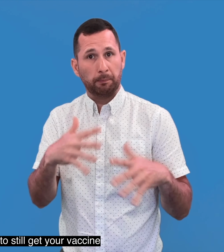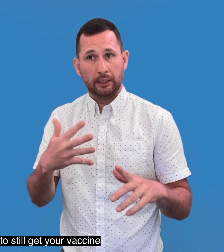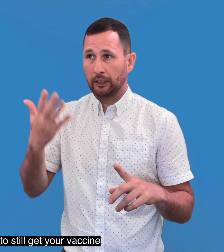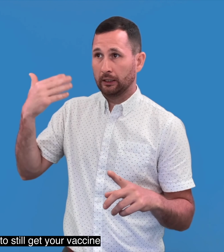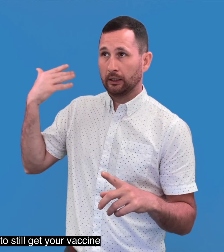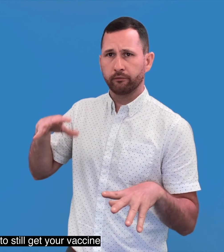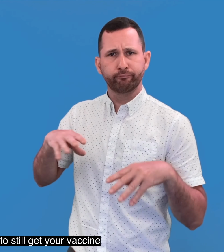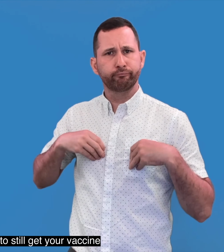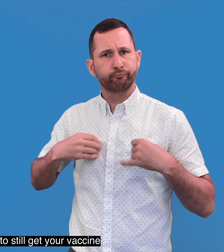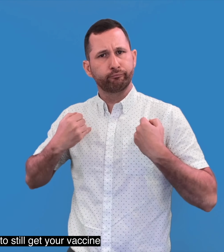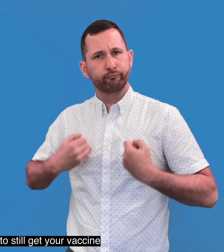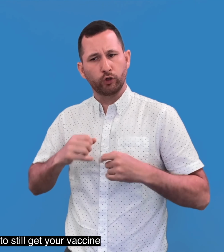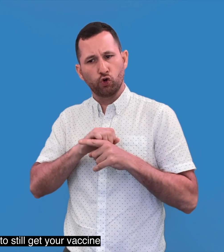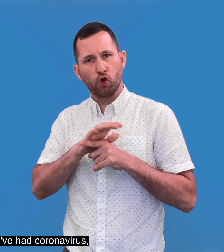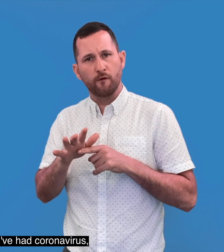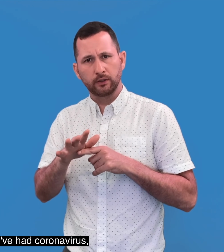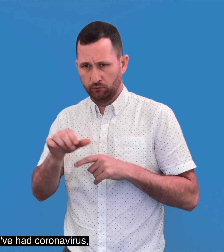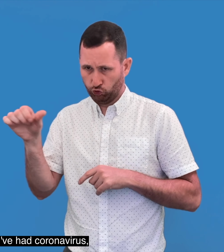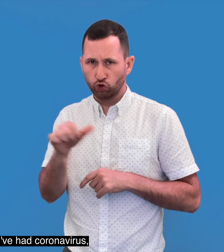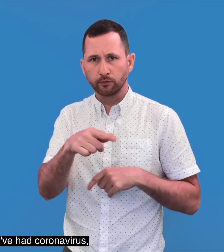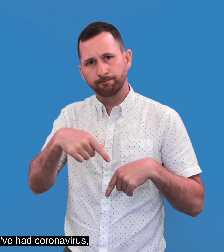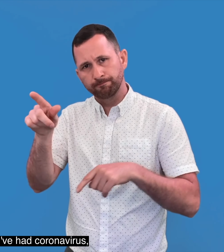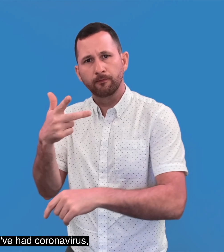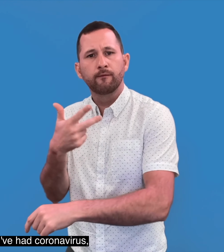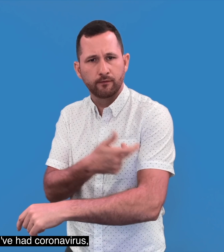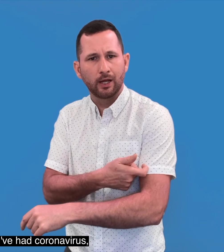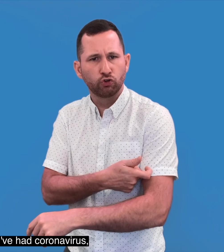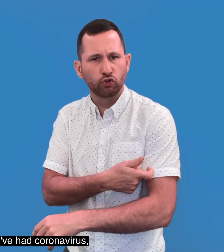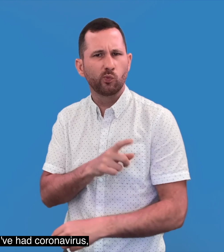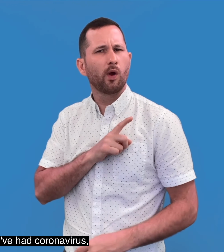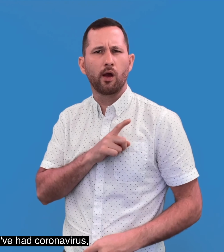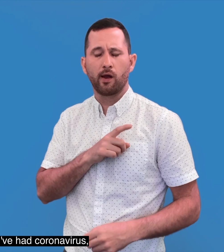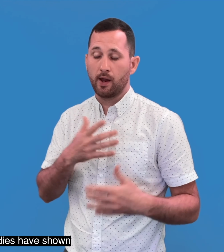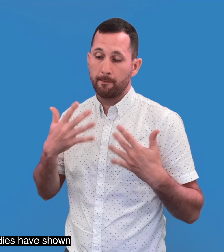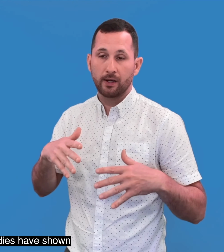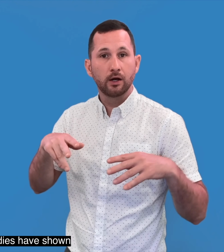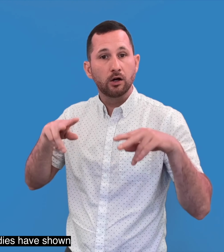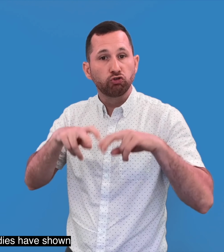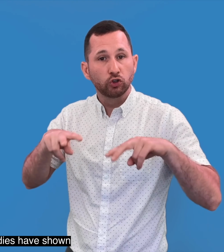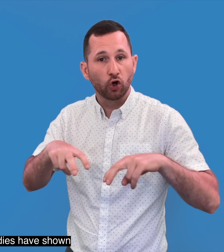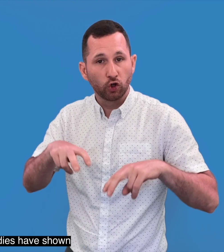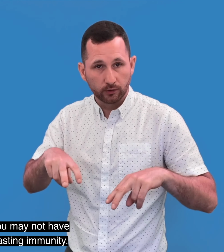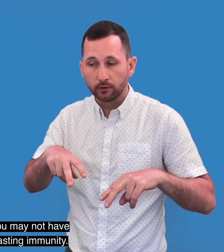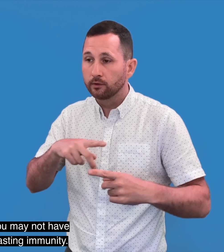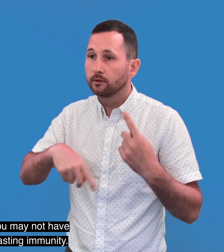to still get your vaccine even if you've had coronavirus, as studies have shown that you may not